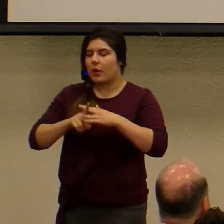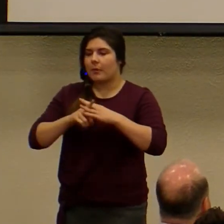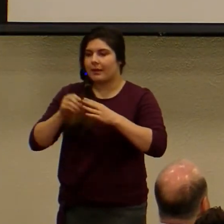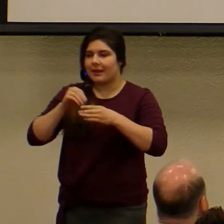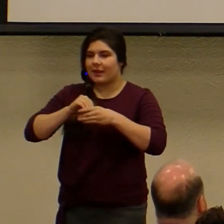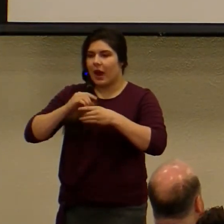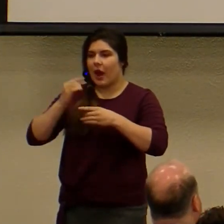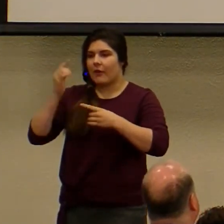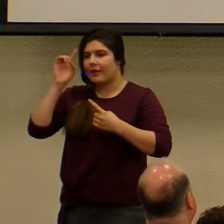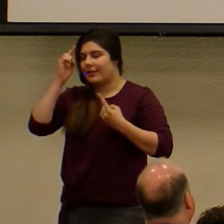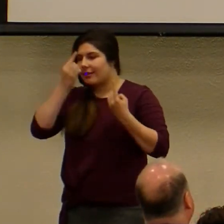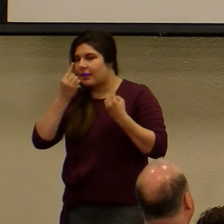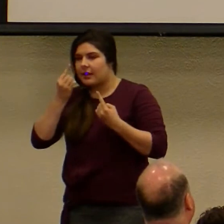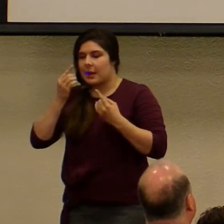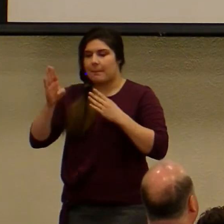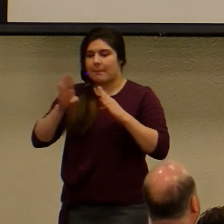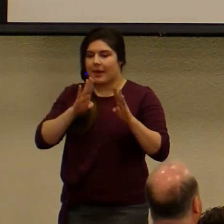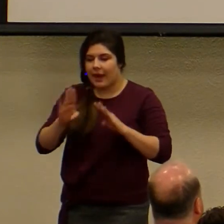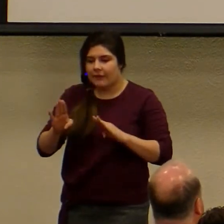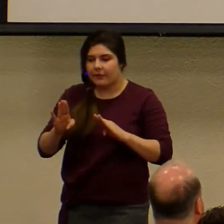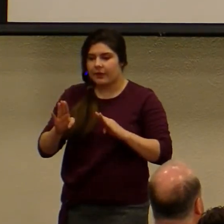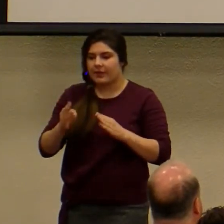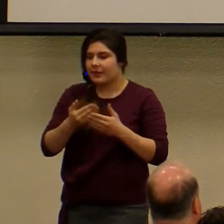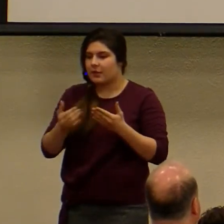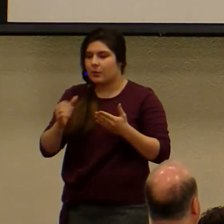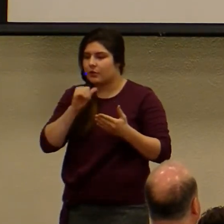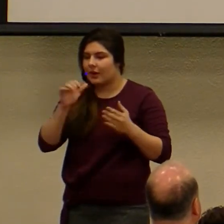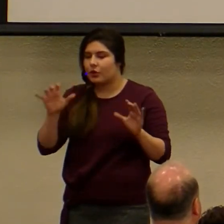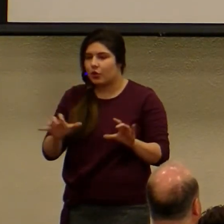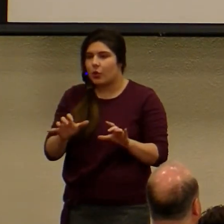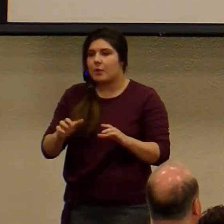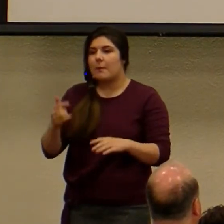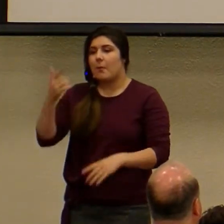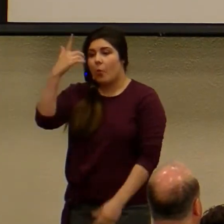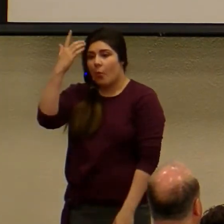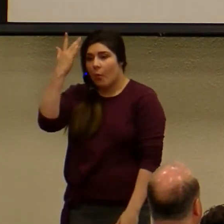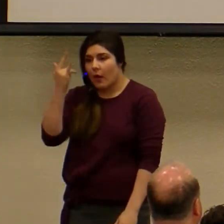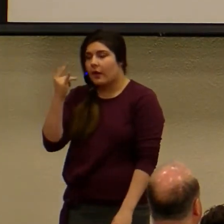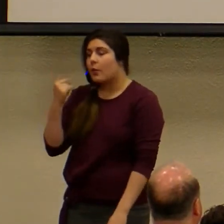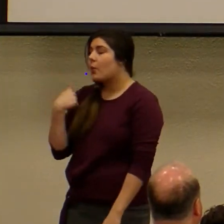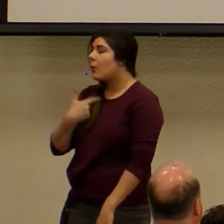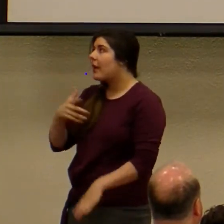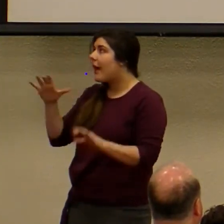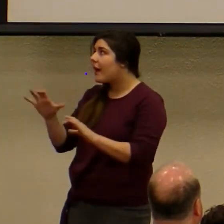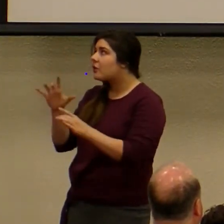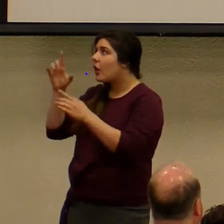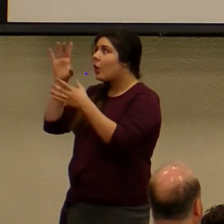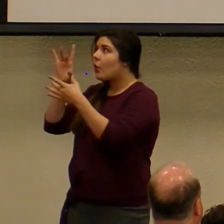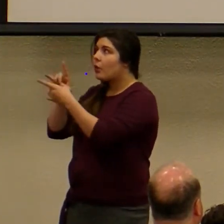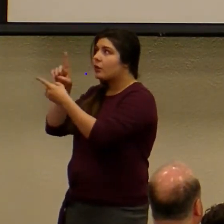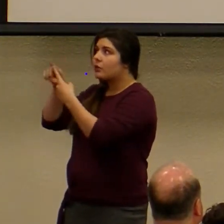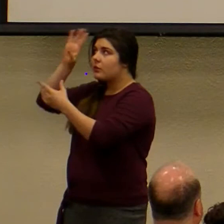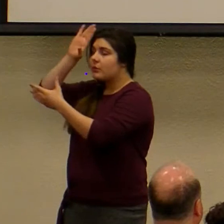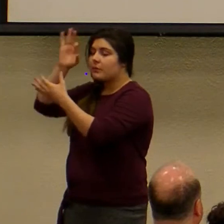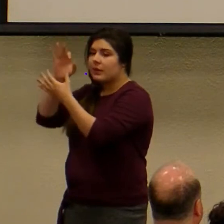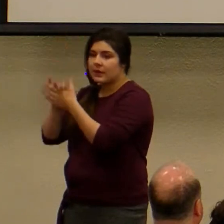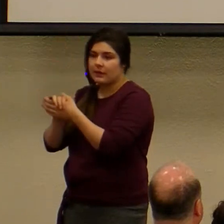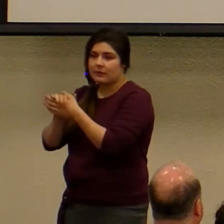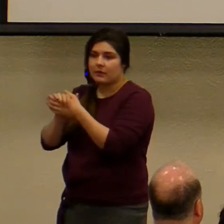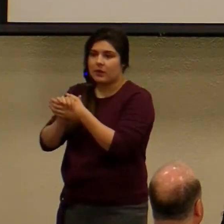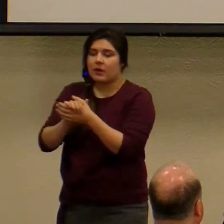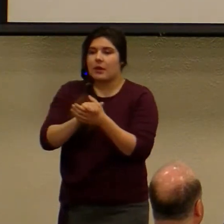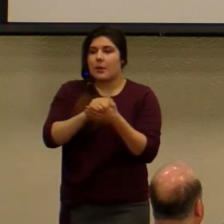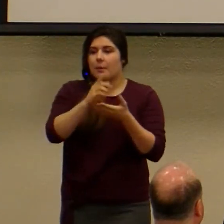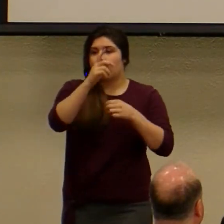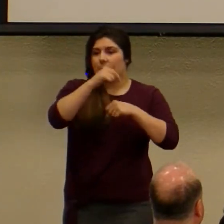our thinking and our behavior, because we act according to that belief. The Apostle Peter, I believe, is writing